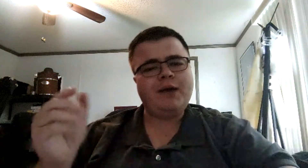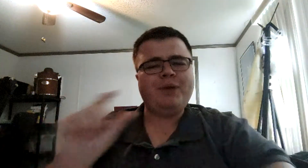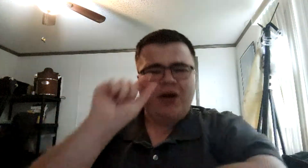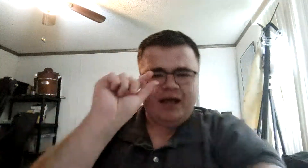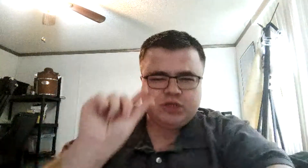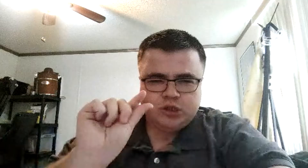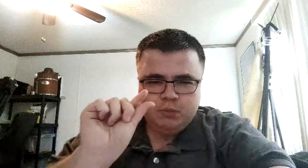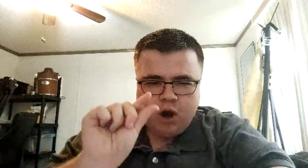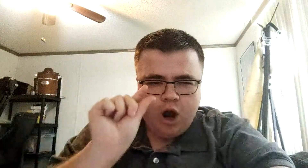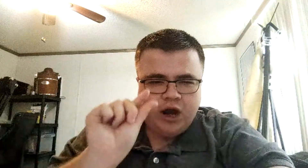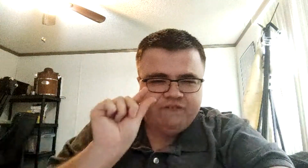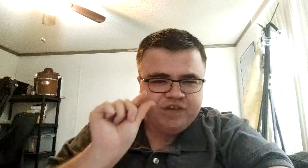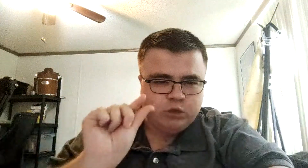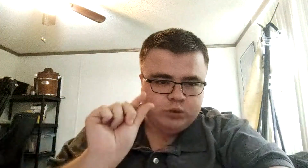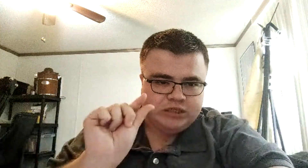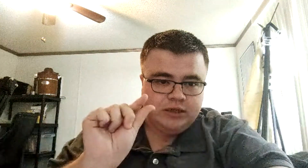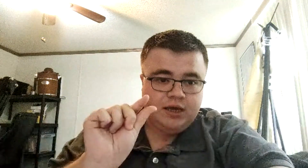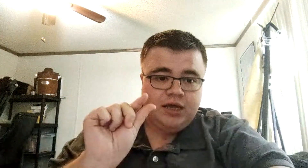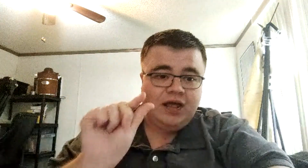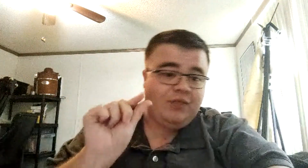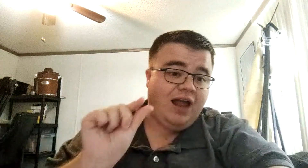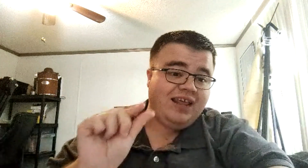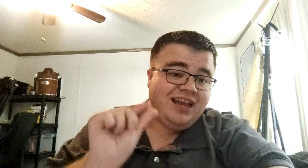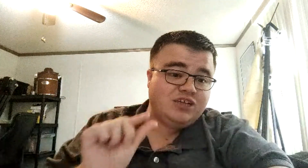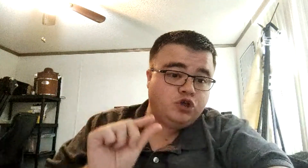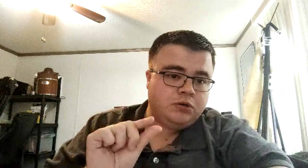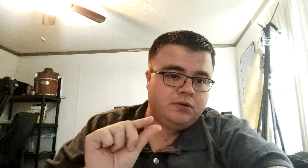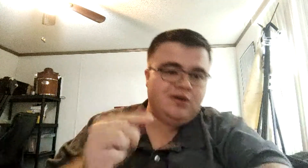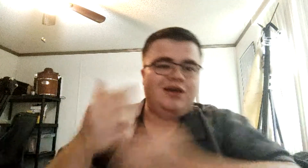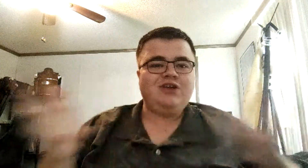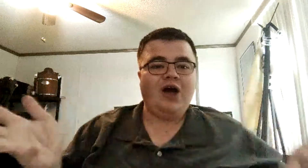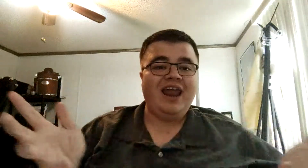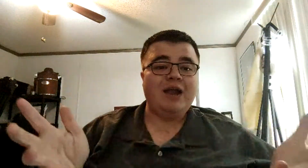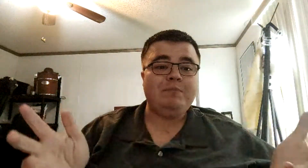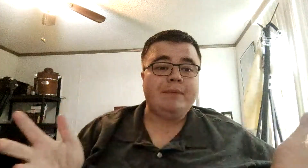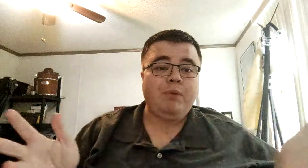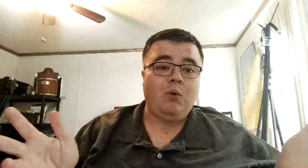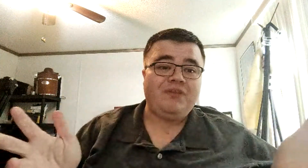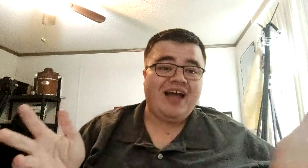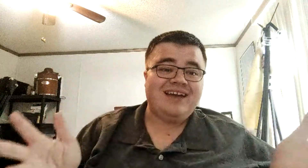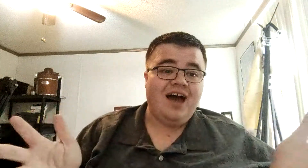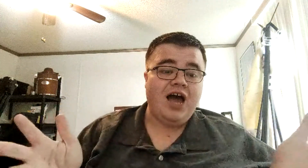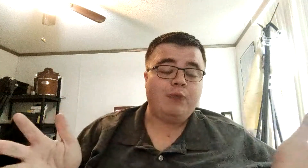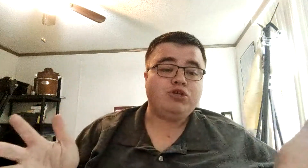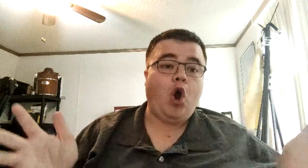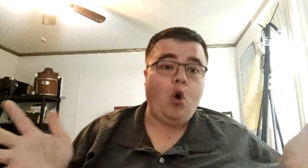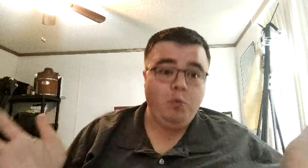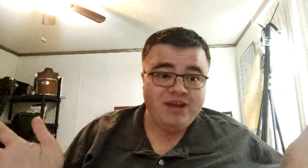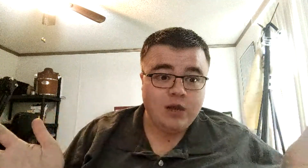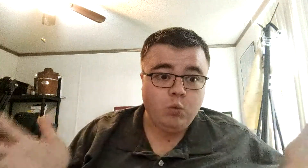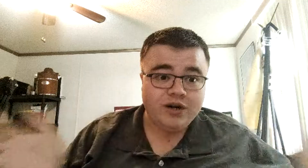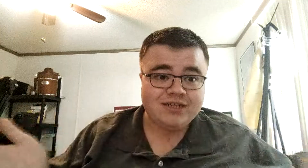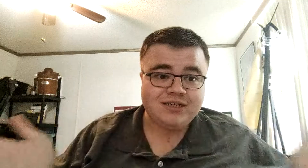Bell have small influence and that election. So a lot of people at that time was openly willing